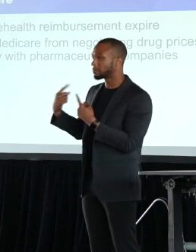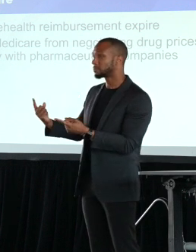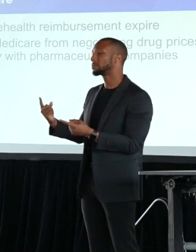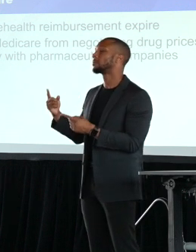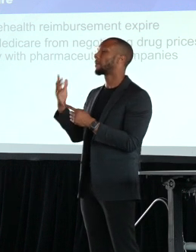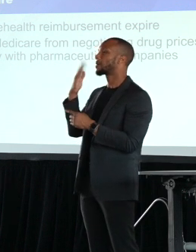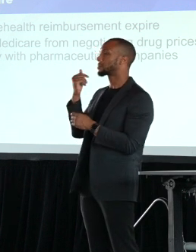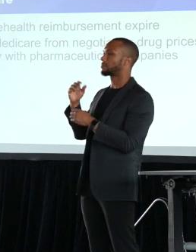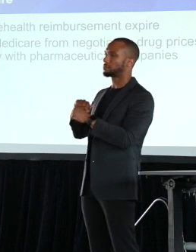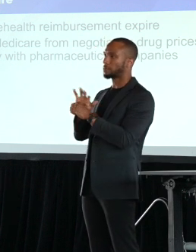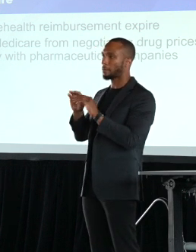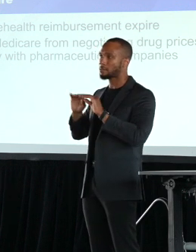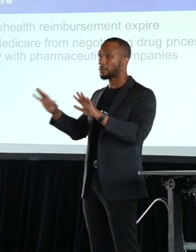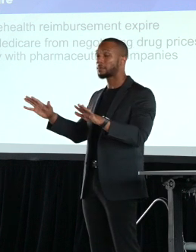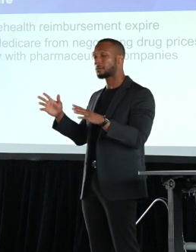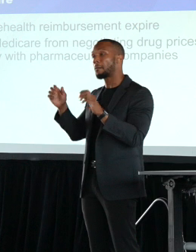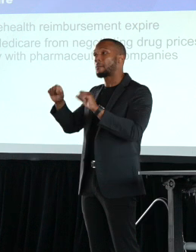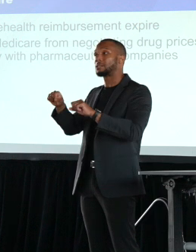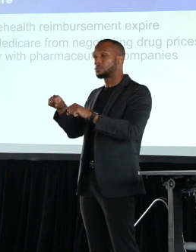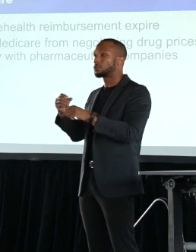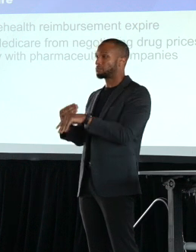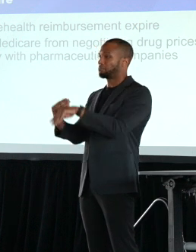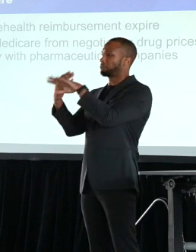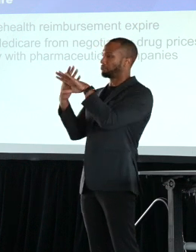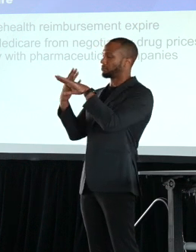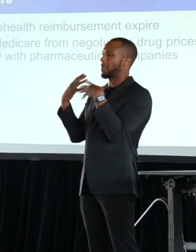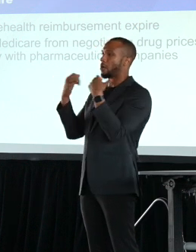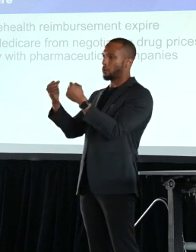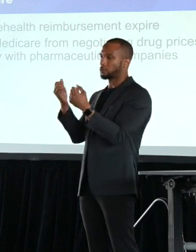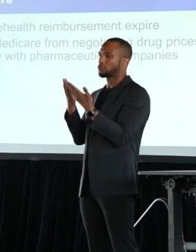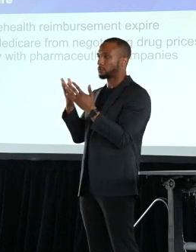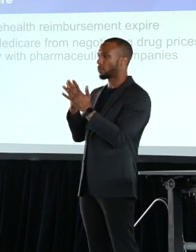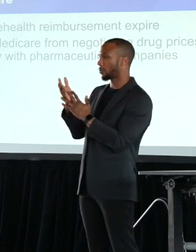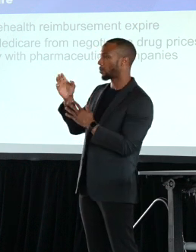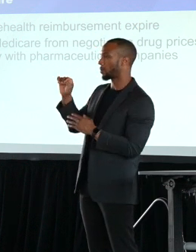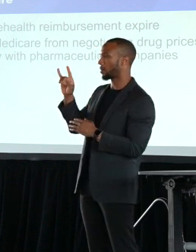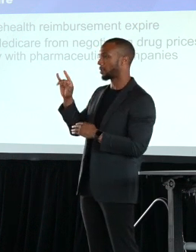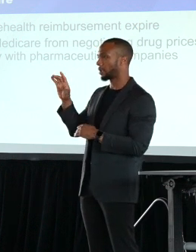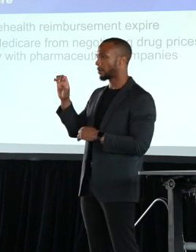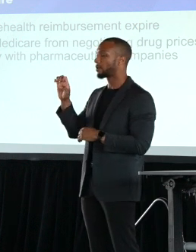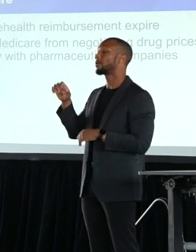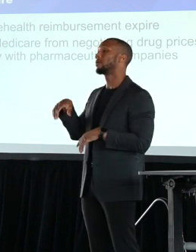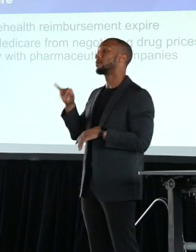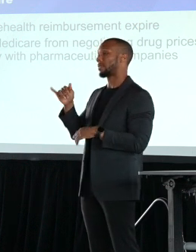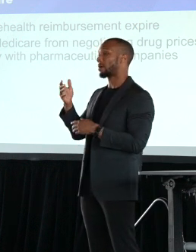verge of expiring or has expired, and so it seems as though they may just let the telehealth reimbursement